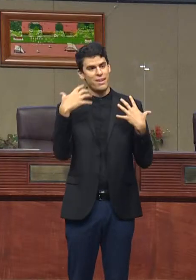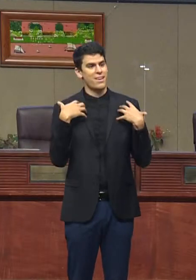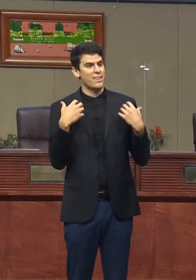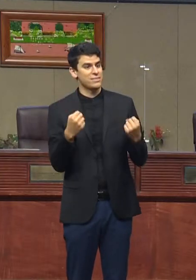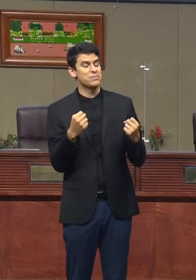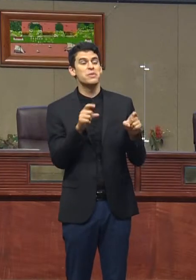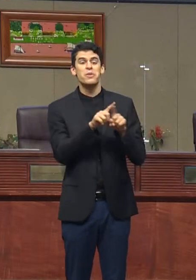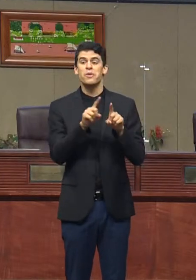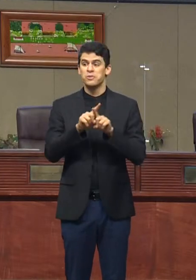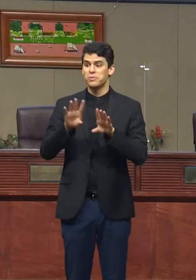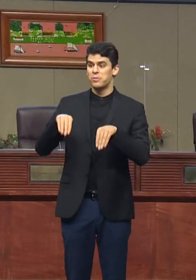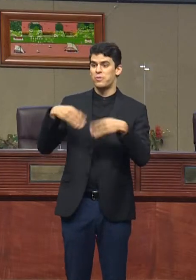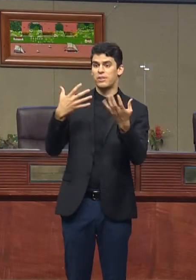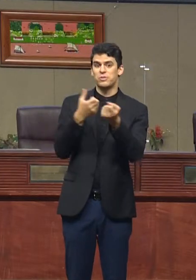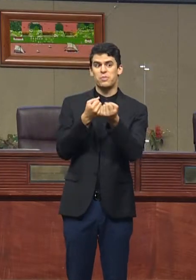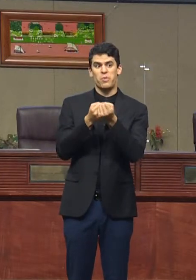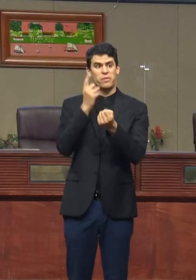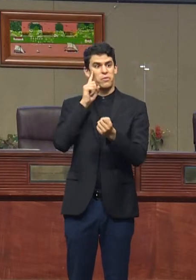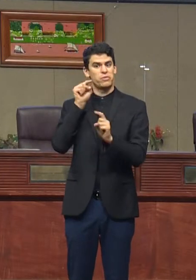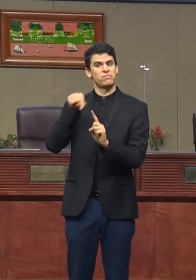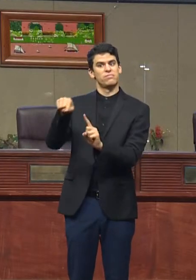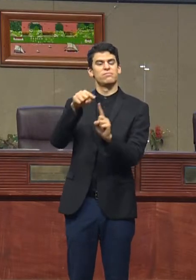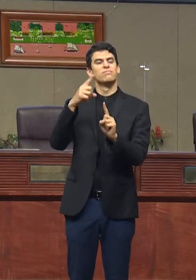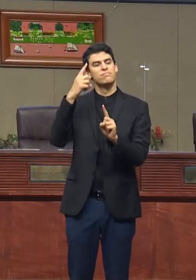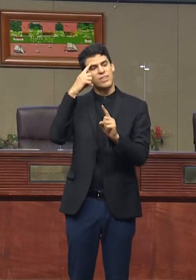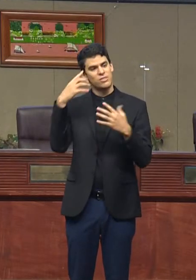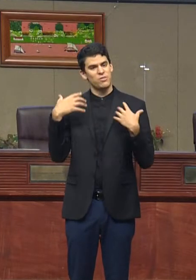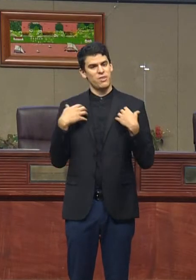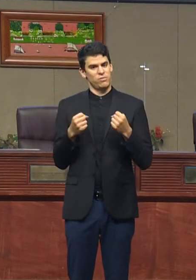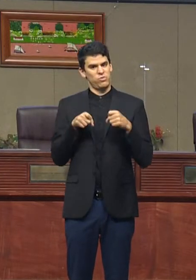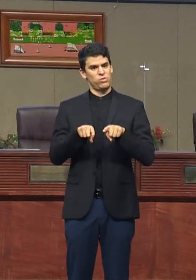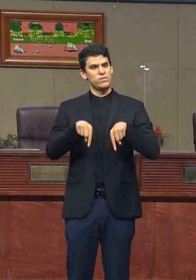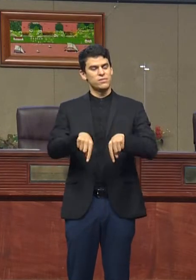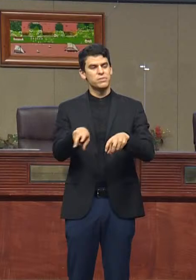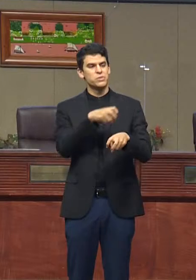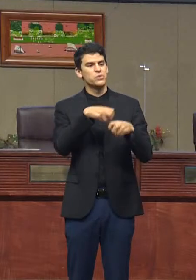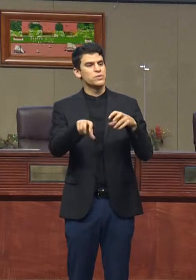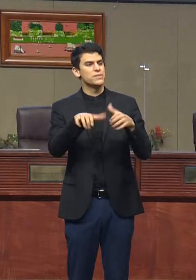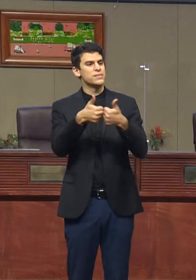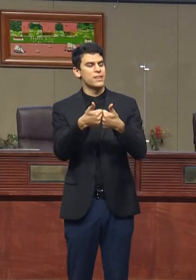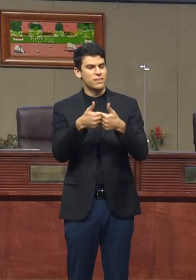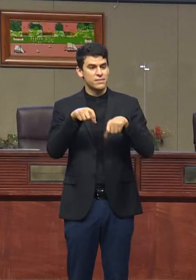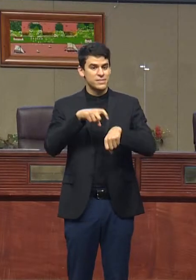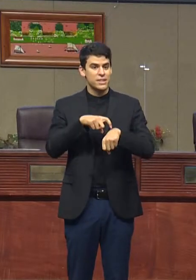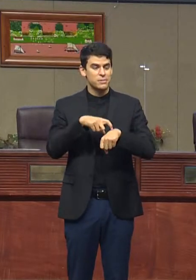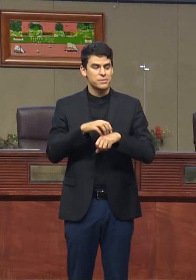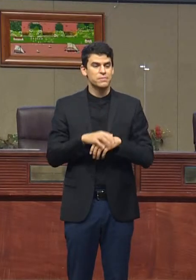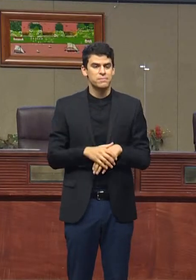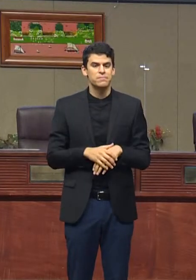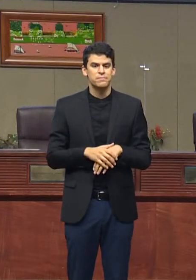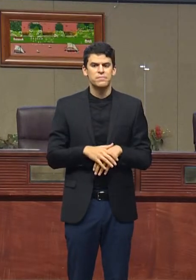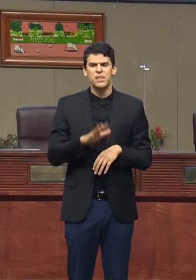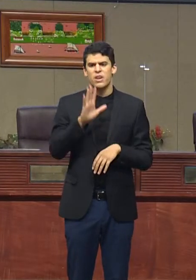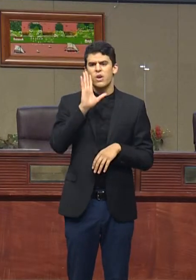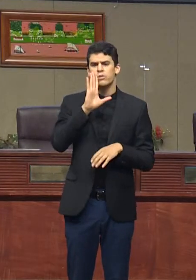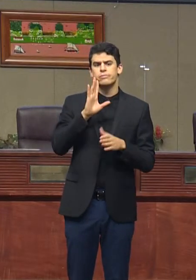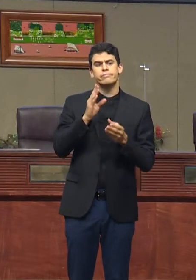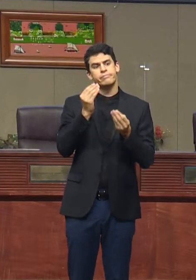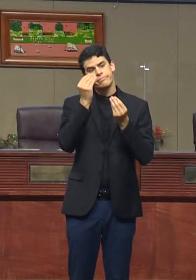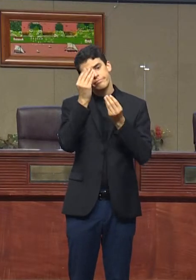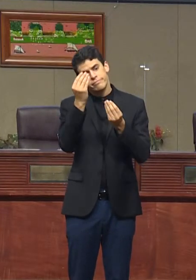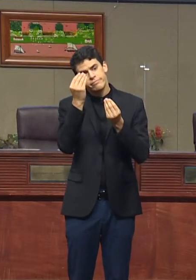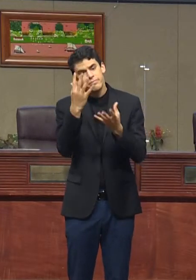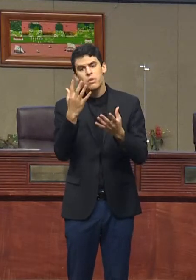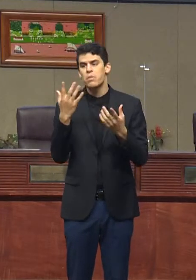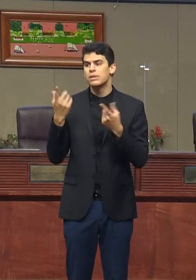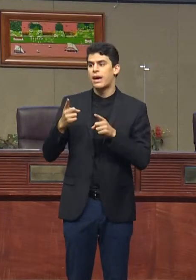by Orange County government during these and other tough times. He will also report on where we are going and information regarding